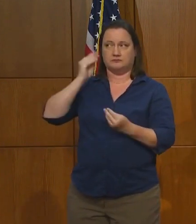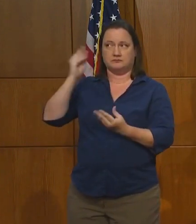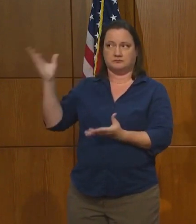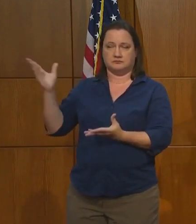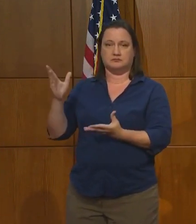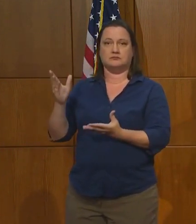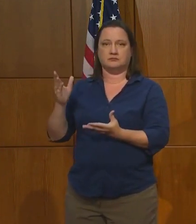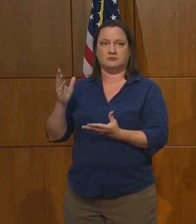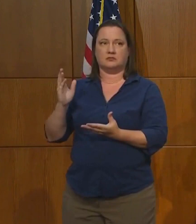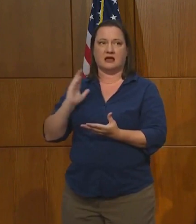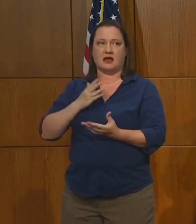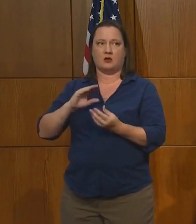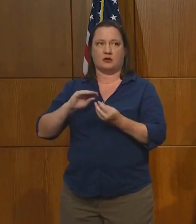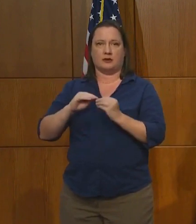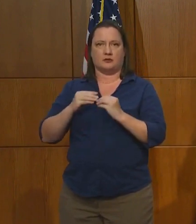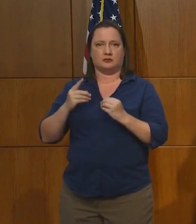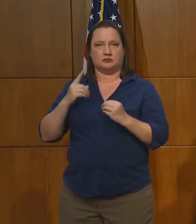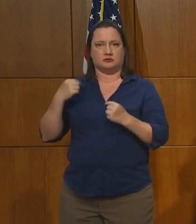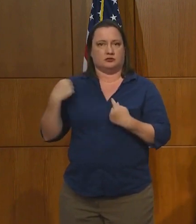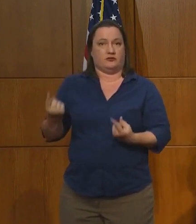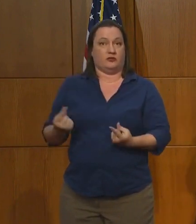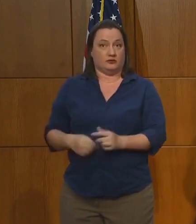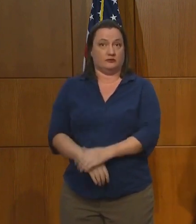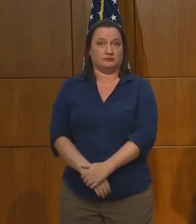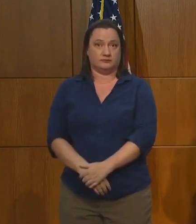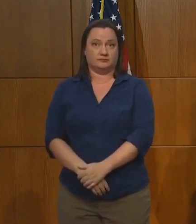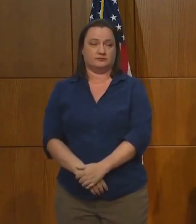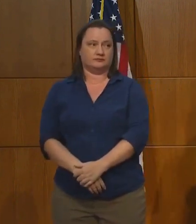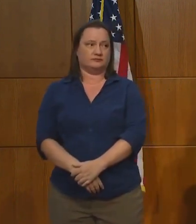the numbers that we have at present.